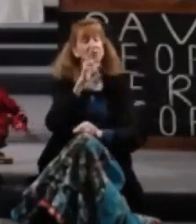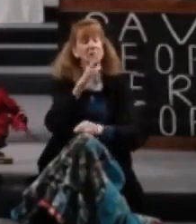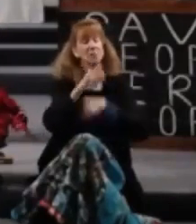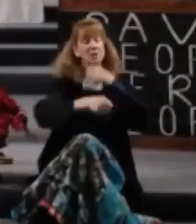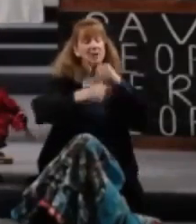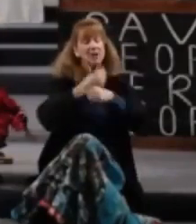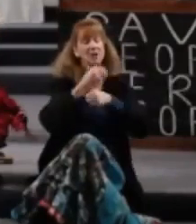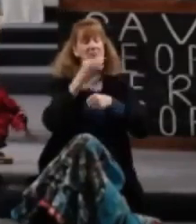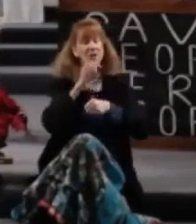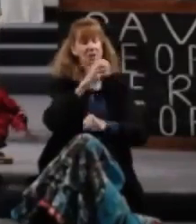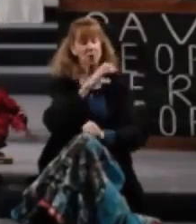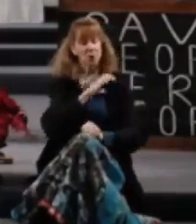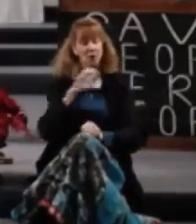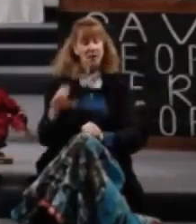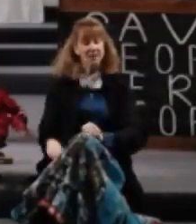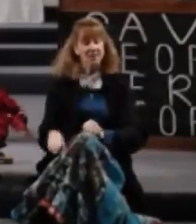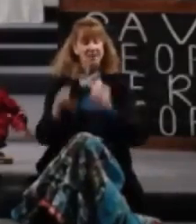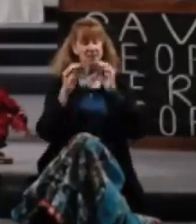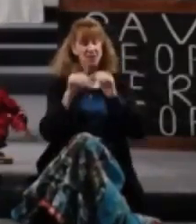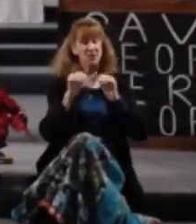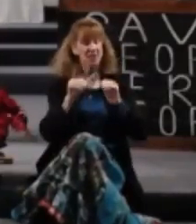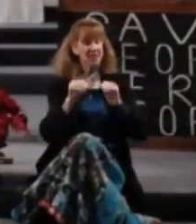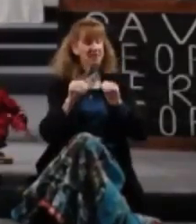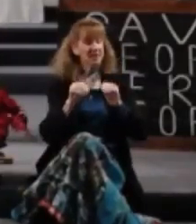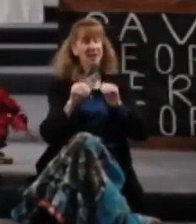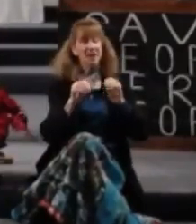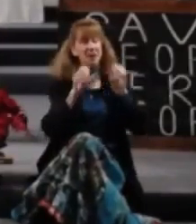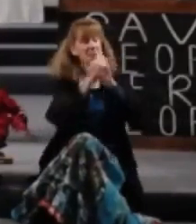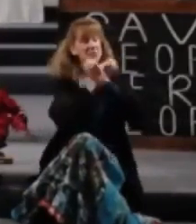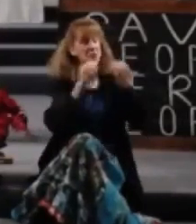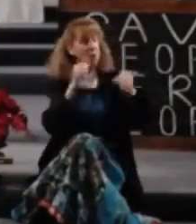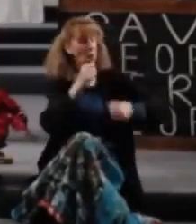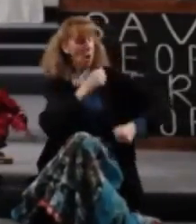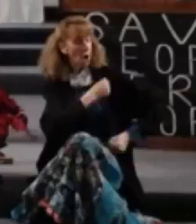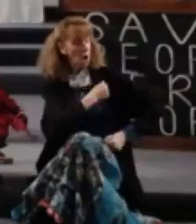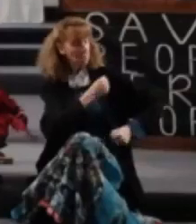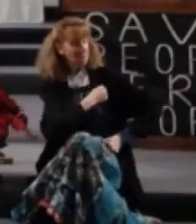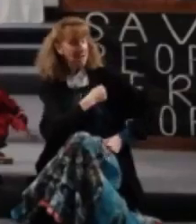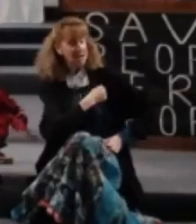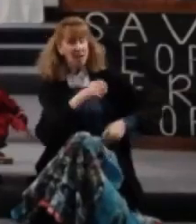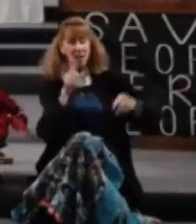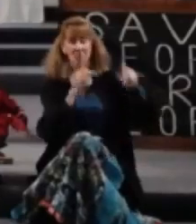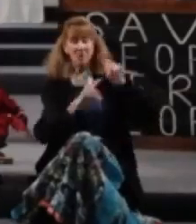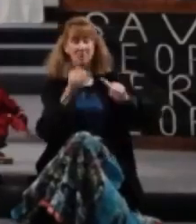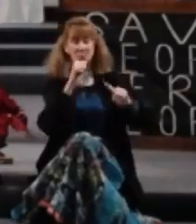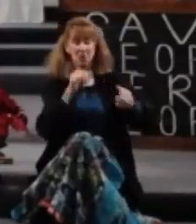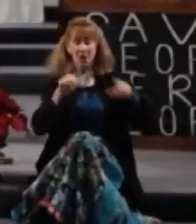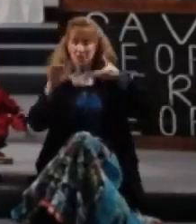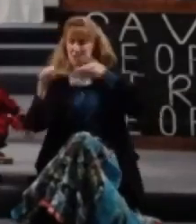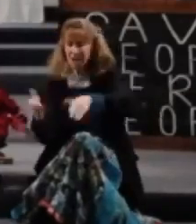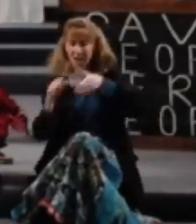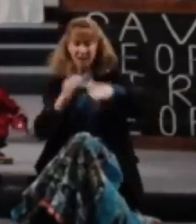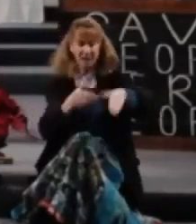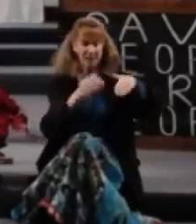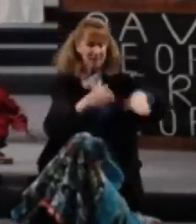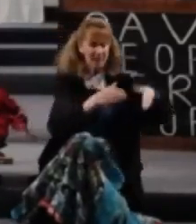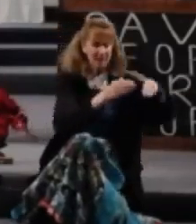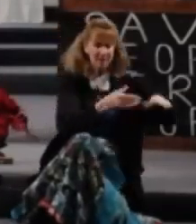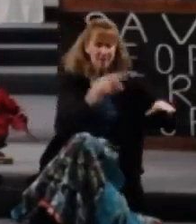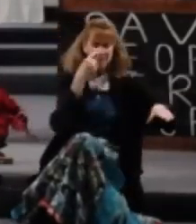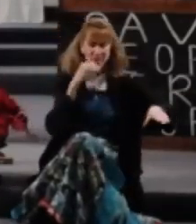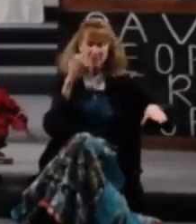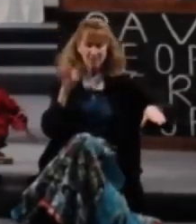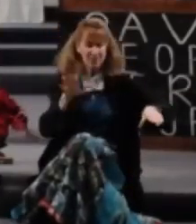Christianity's existence, the church had no standing army, no underground terrorist group, no armed force of any